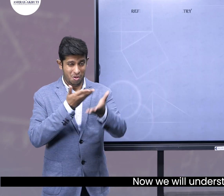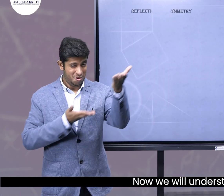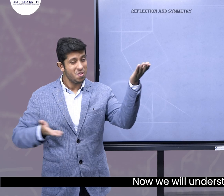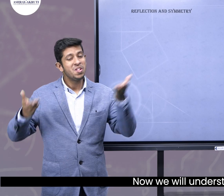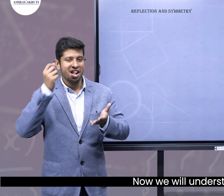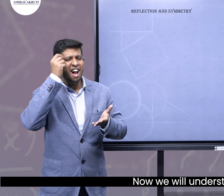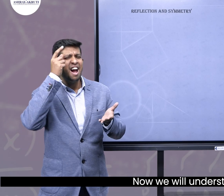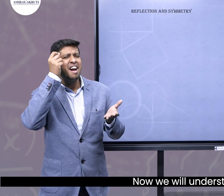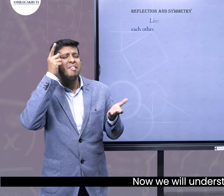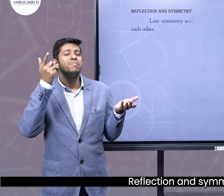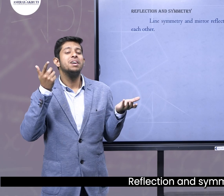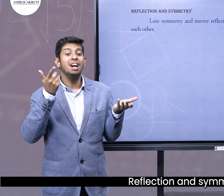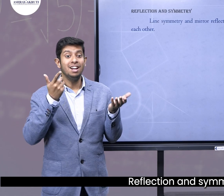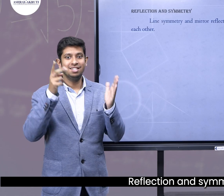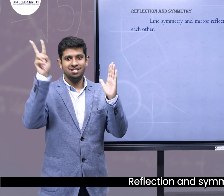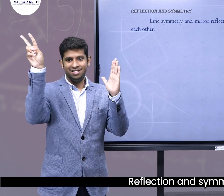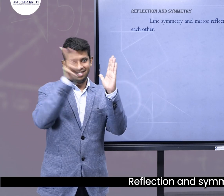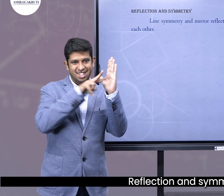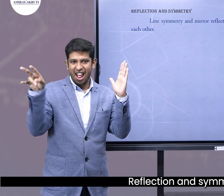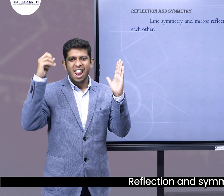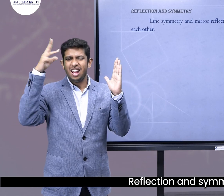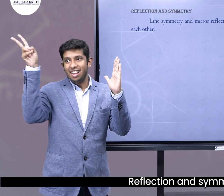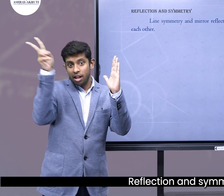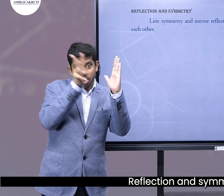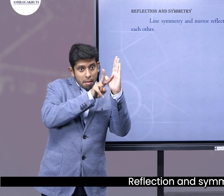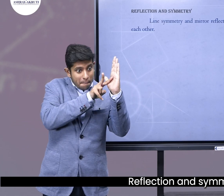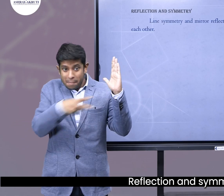Now we will understand reflection and symmetry.